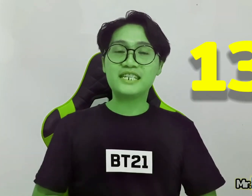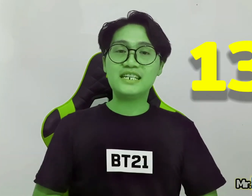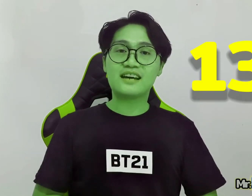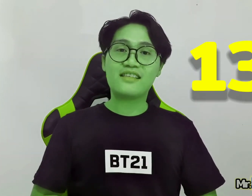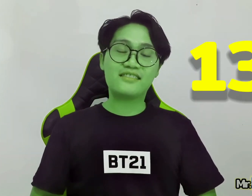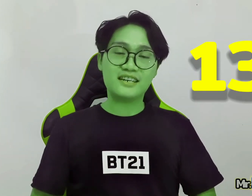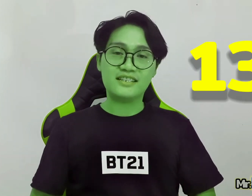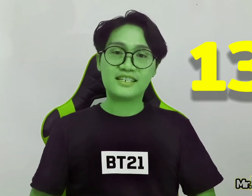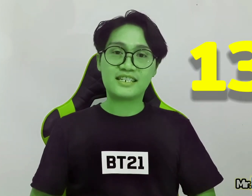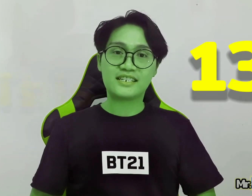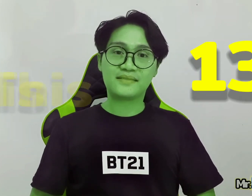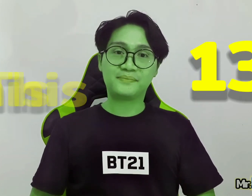13. This.